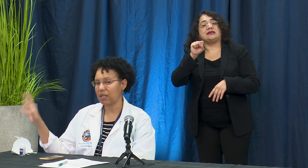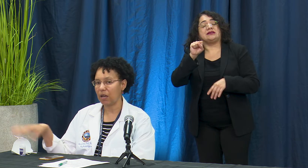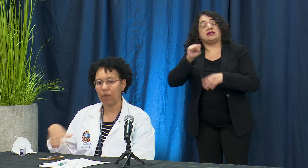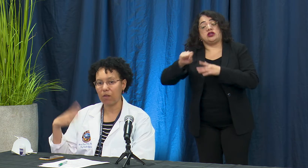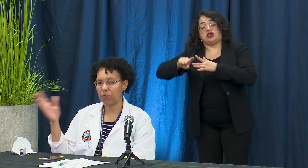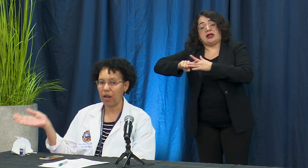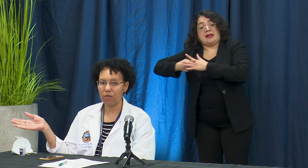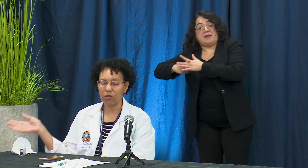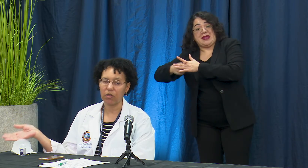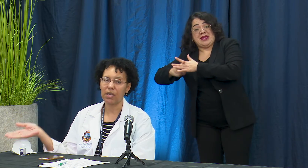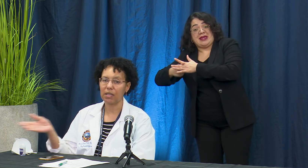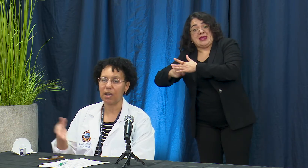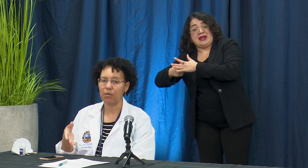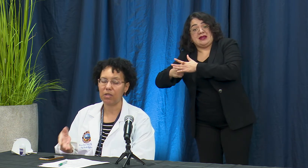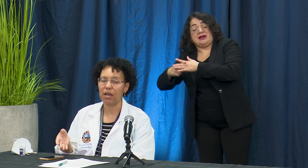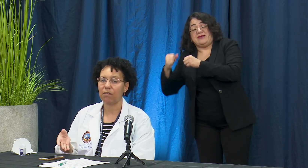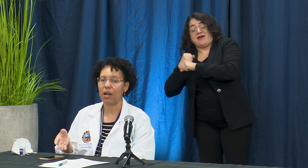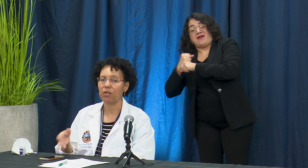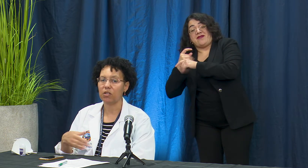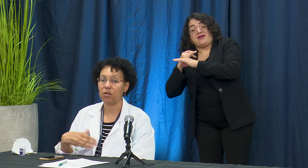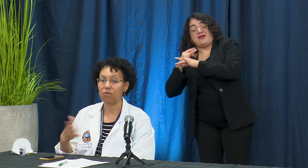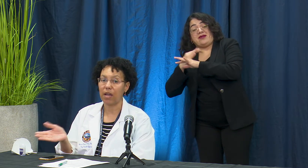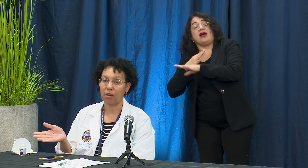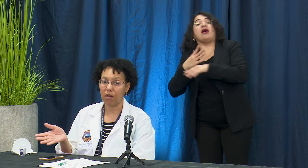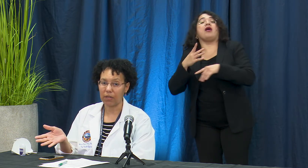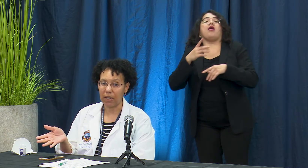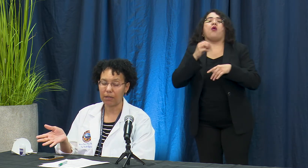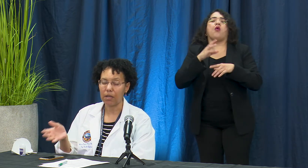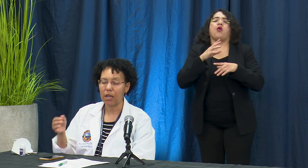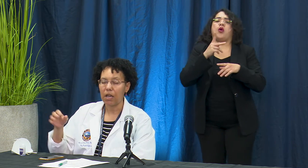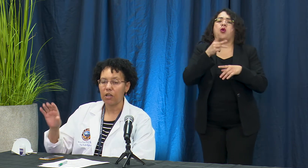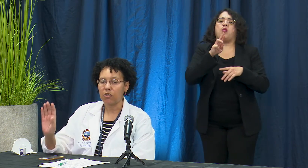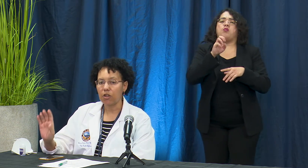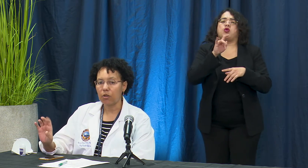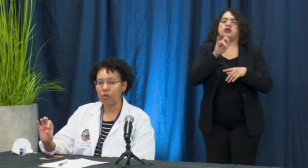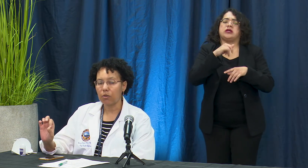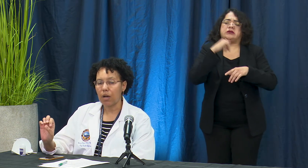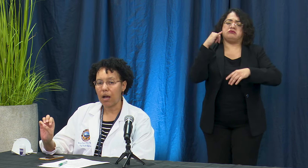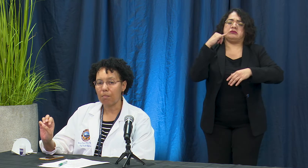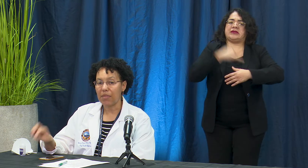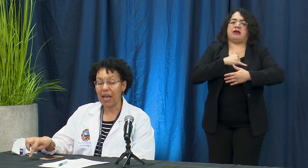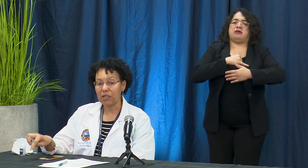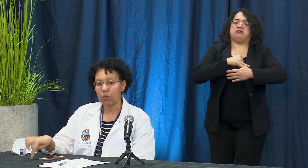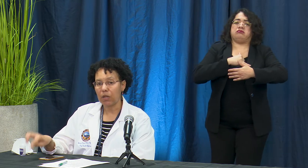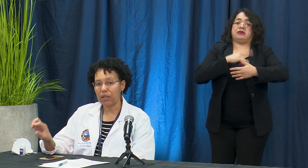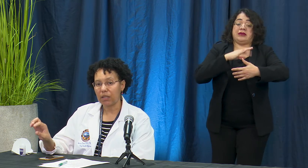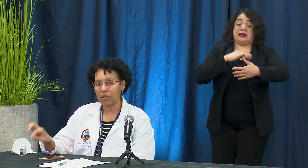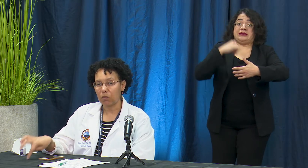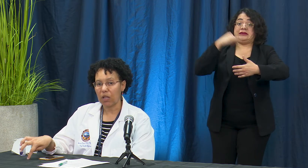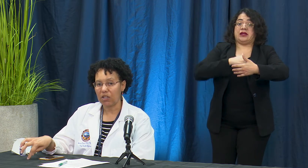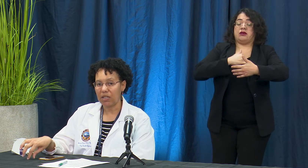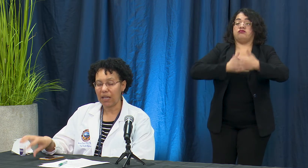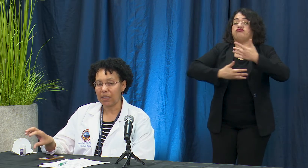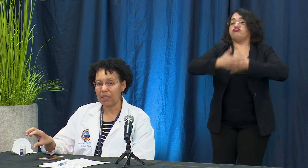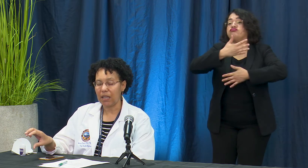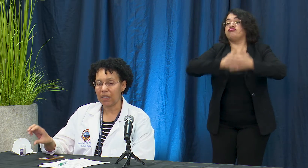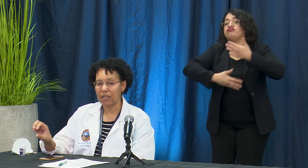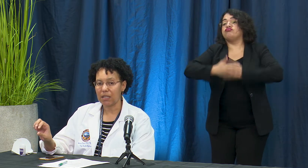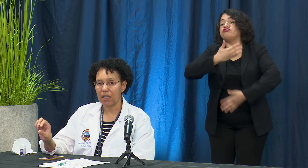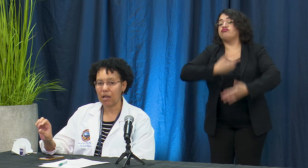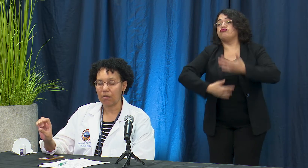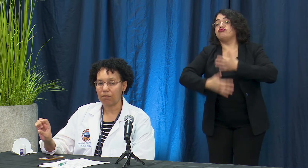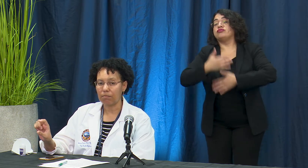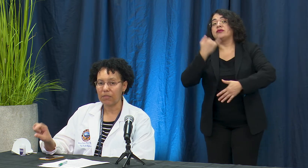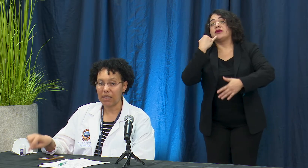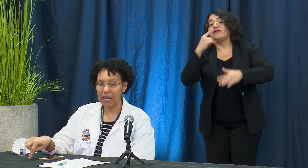proteins that stay around forever, so the next time you see that virus, you can fight it off again. So that's what the serology test